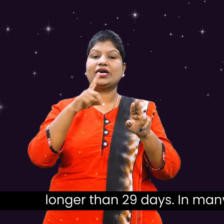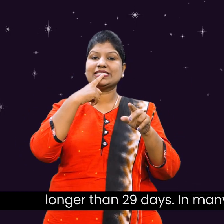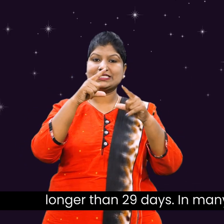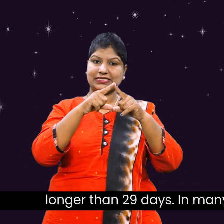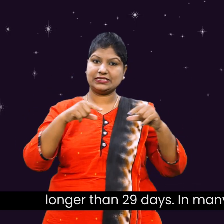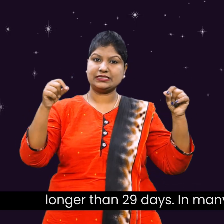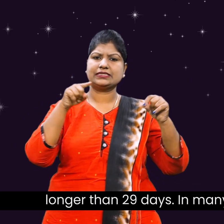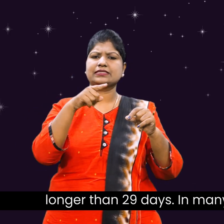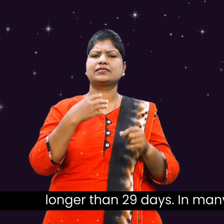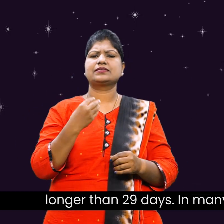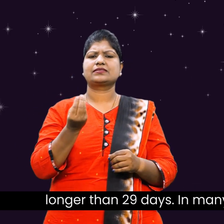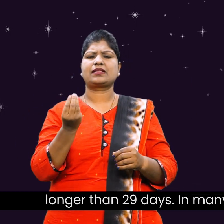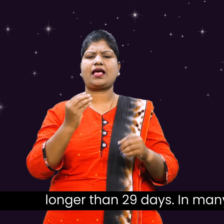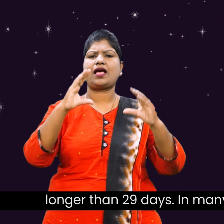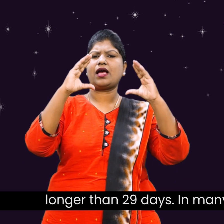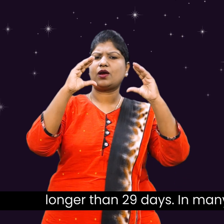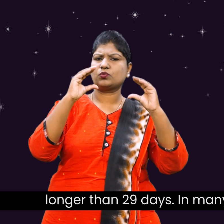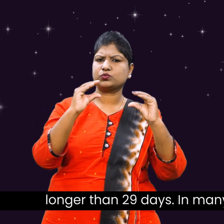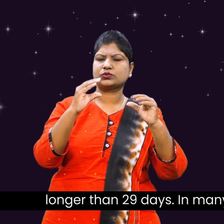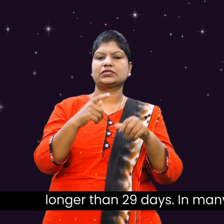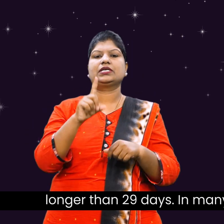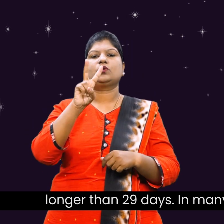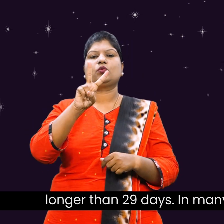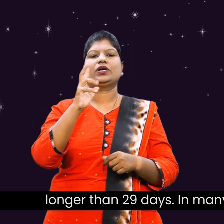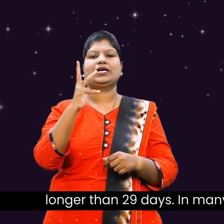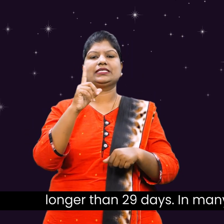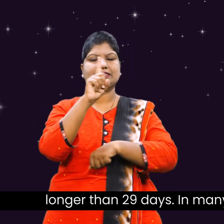slightly longer than 29 days.